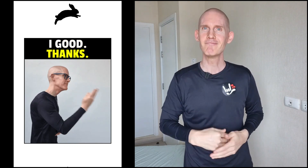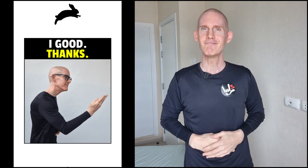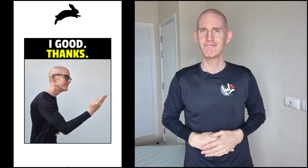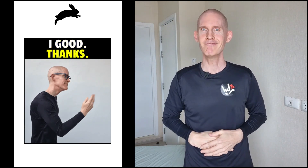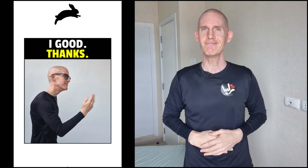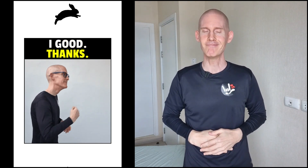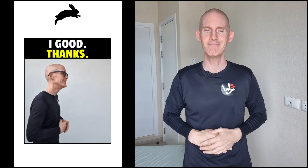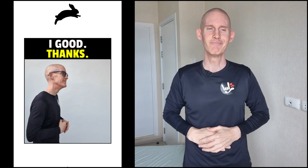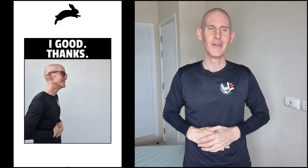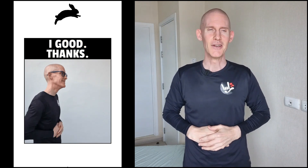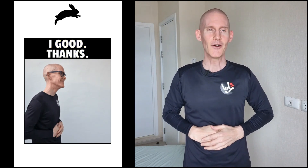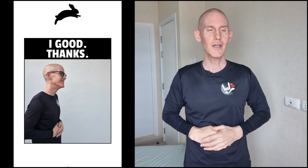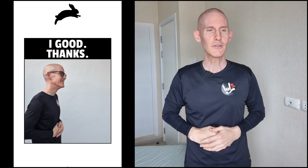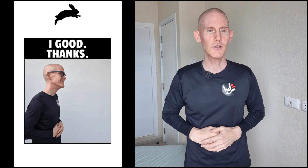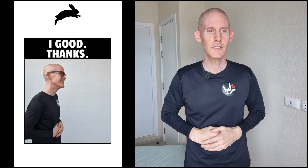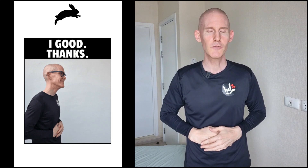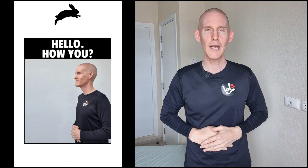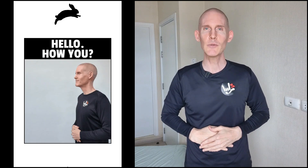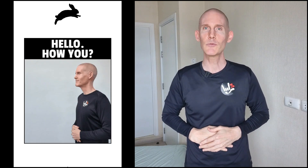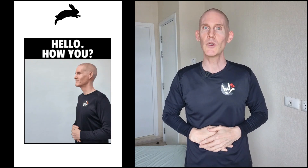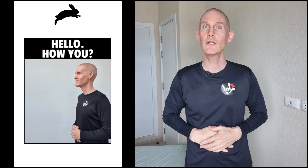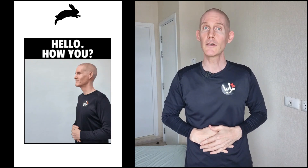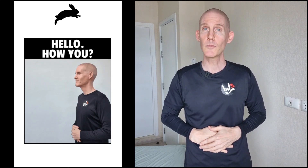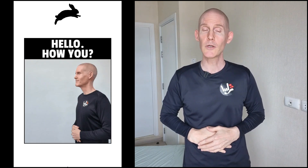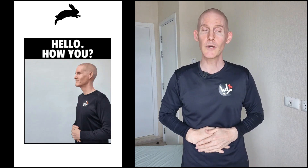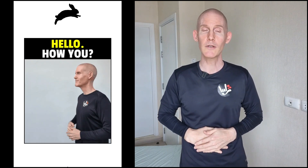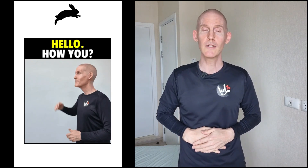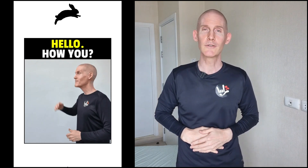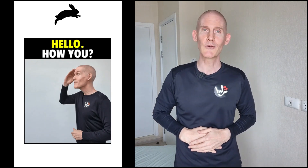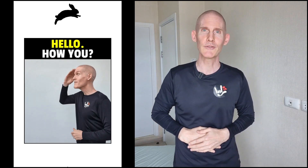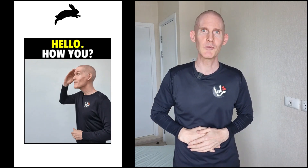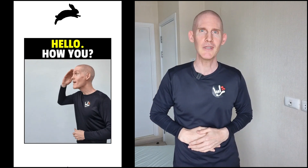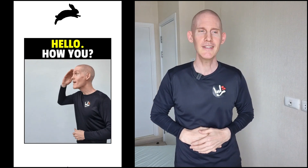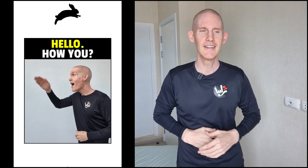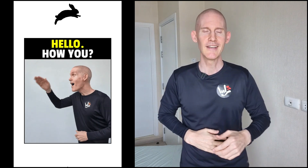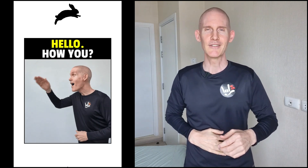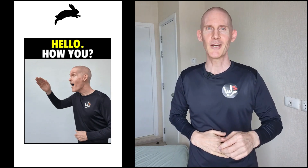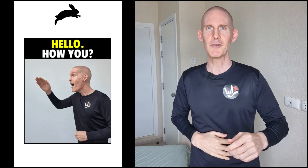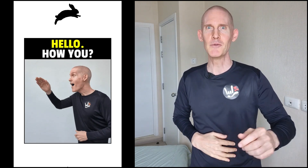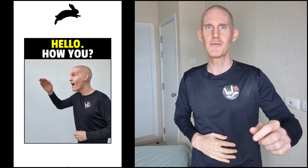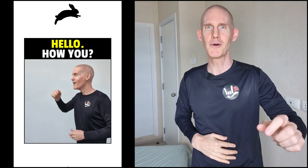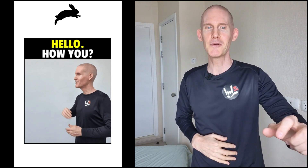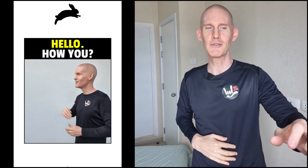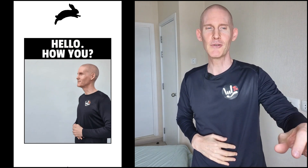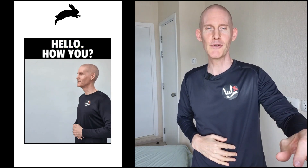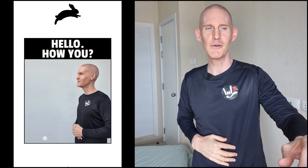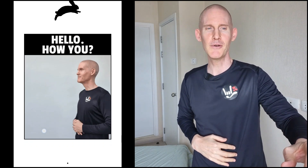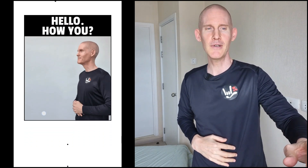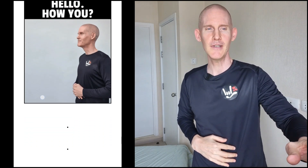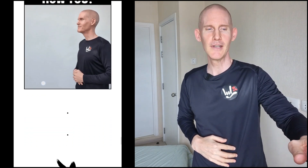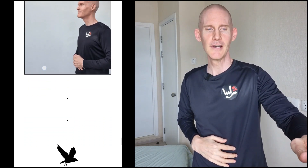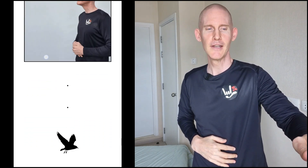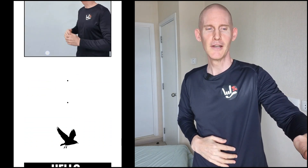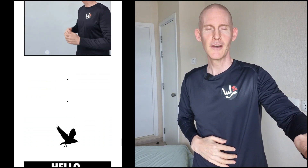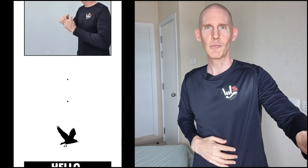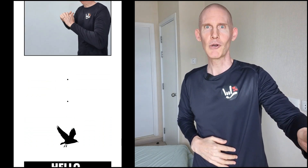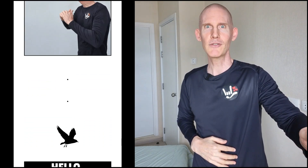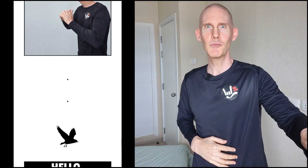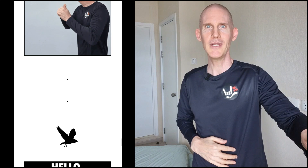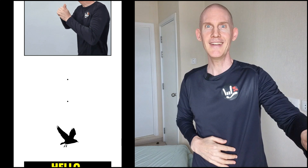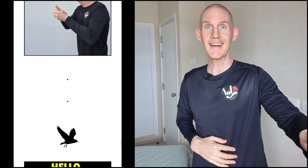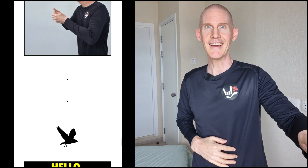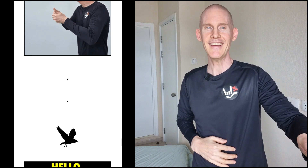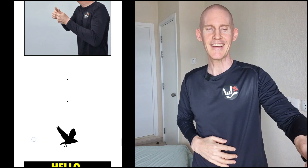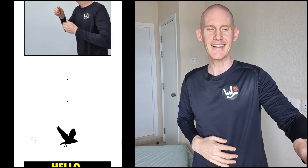thanks. Okay, so this is rabbit speed, a little bit quicker than turtle speed. Shall we move forward to